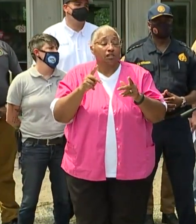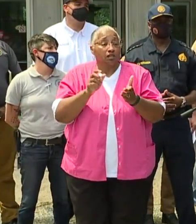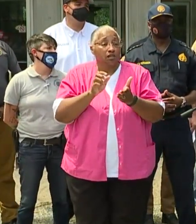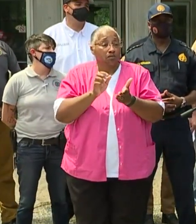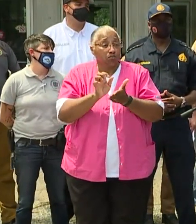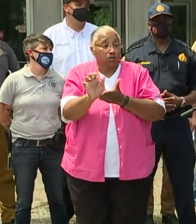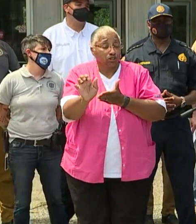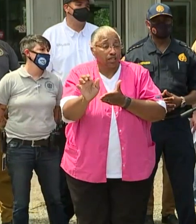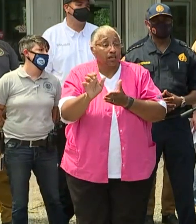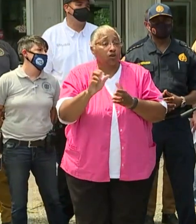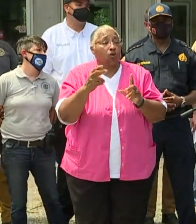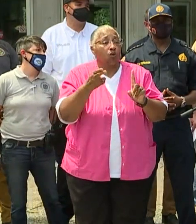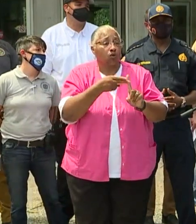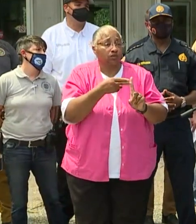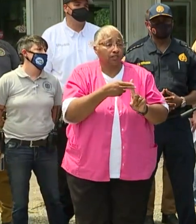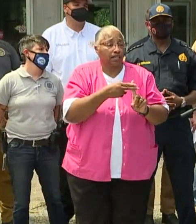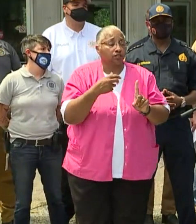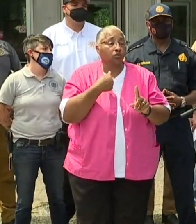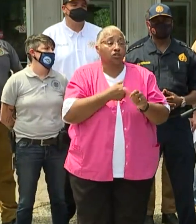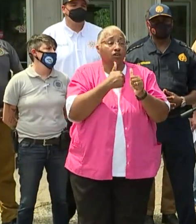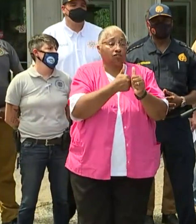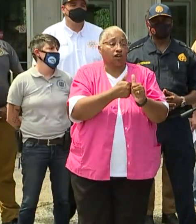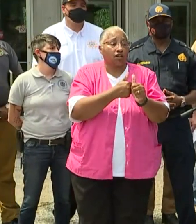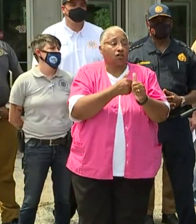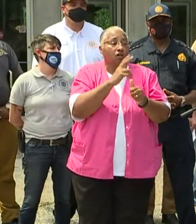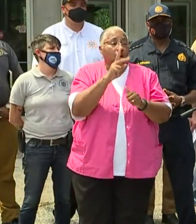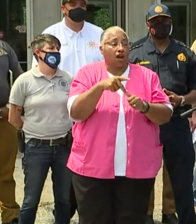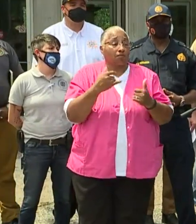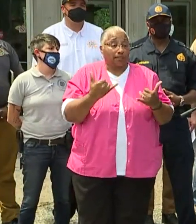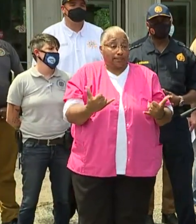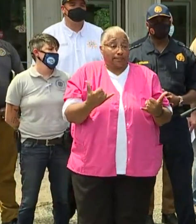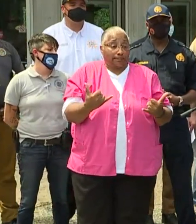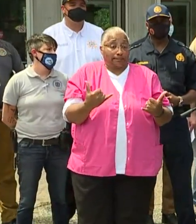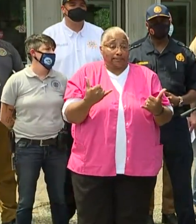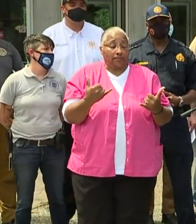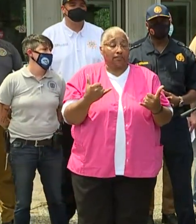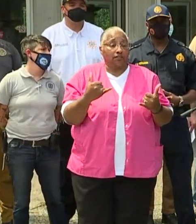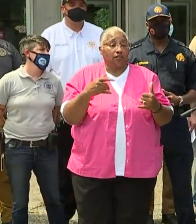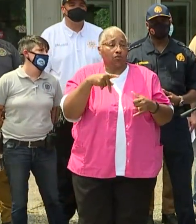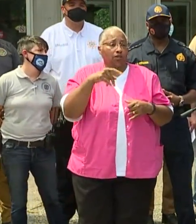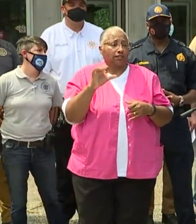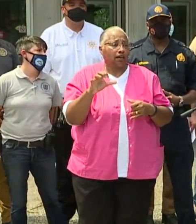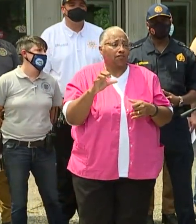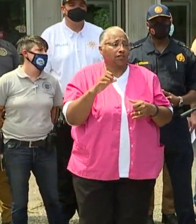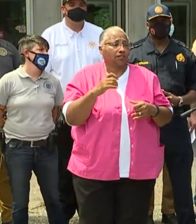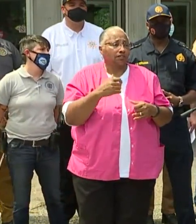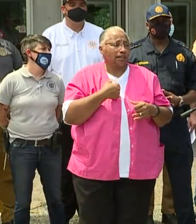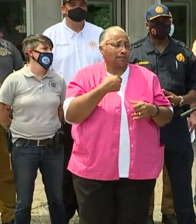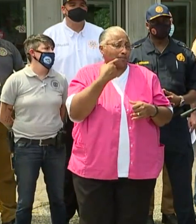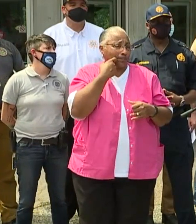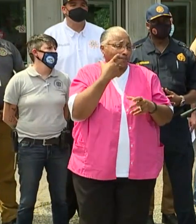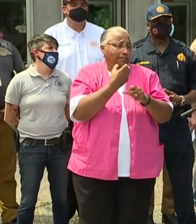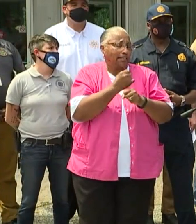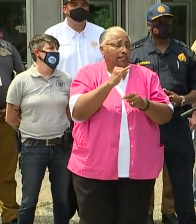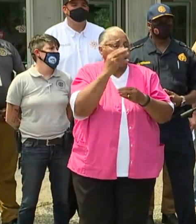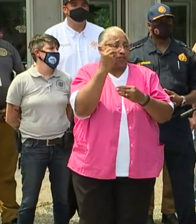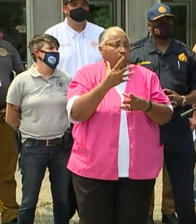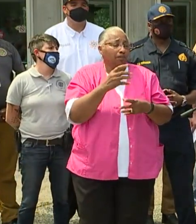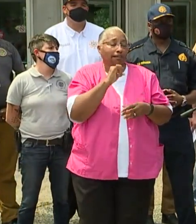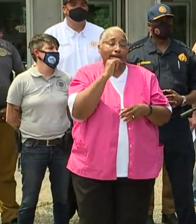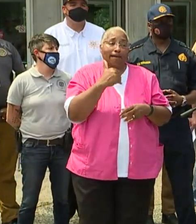to follow up with that after this press conference. I just got that information actually prior to coming out. So I don't have